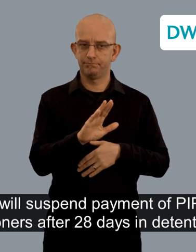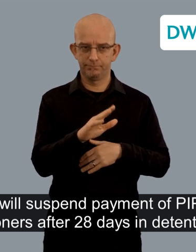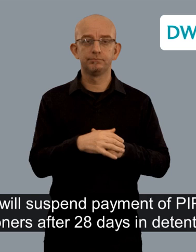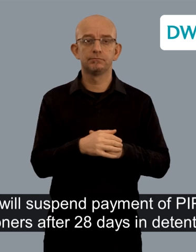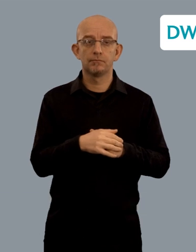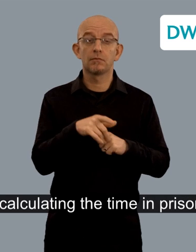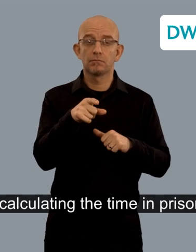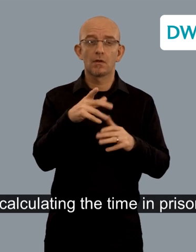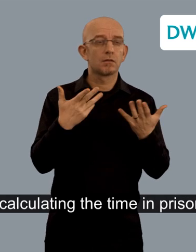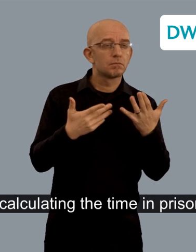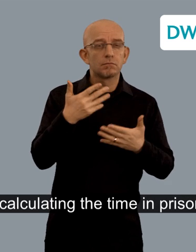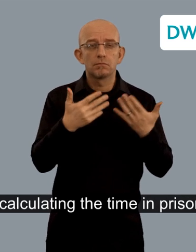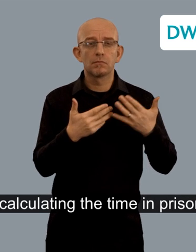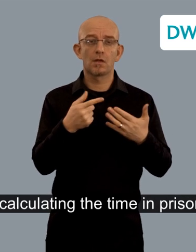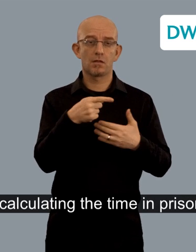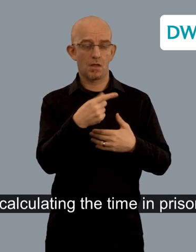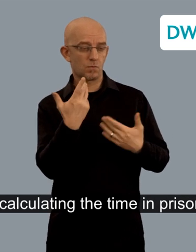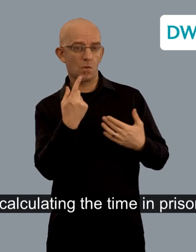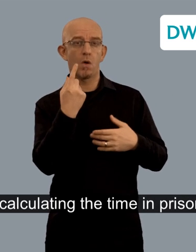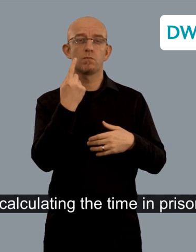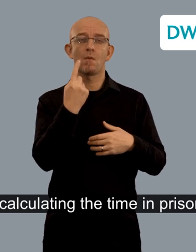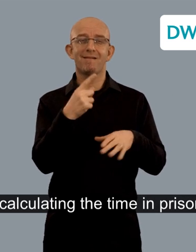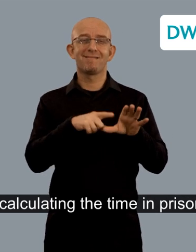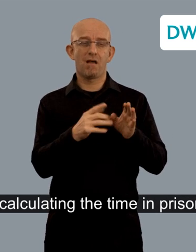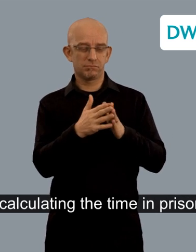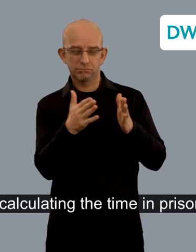than a year apart will be aggregated.